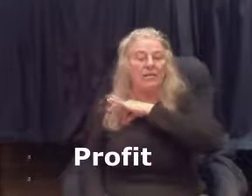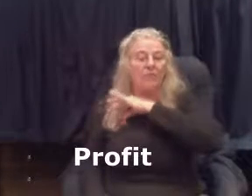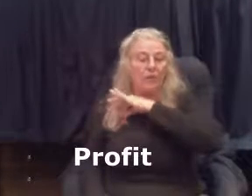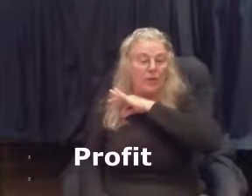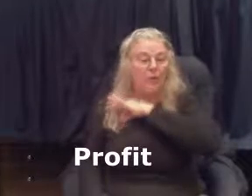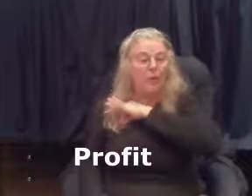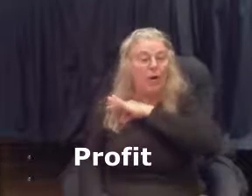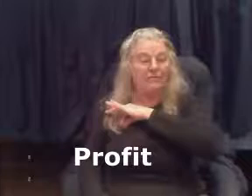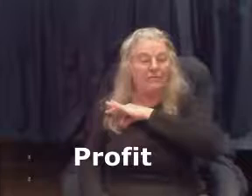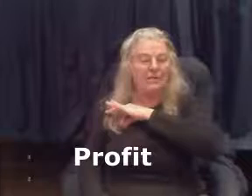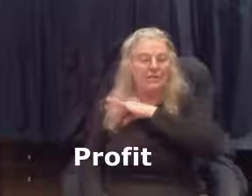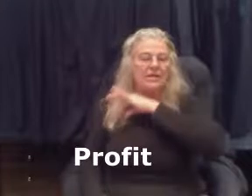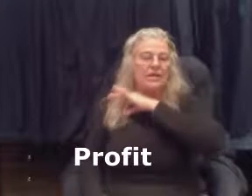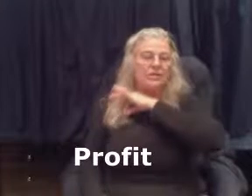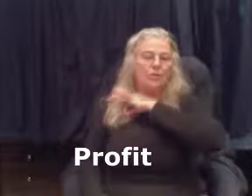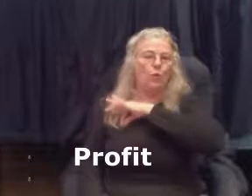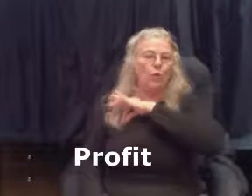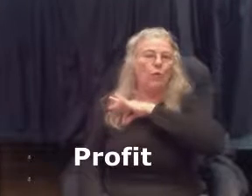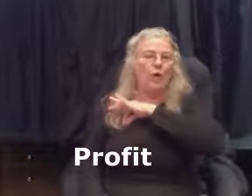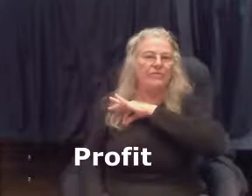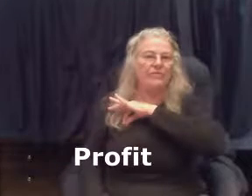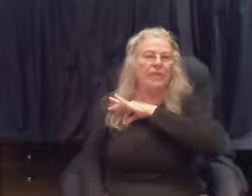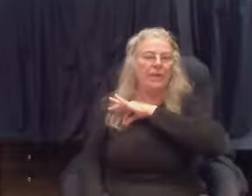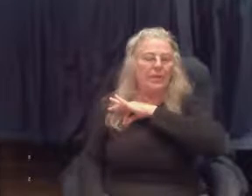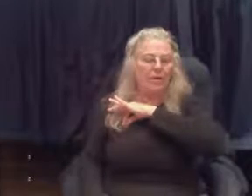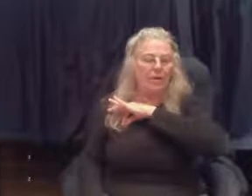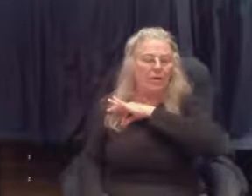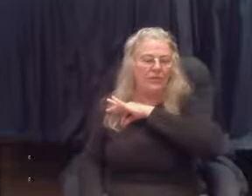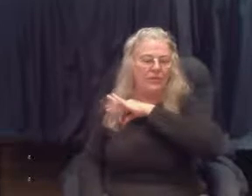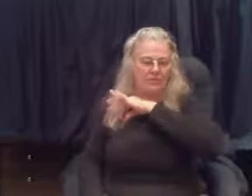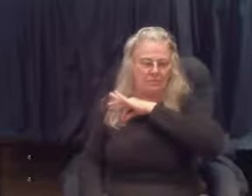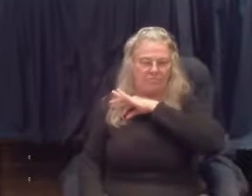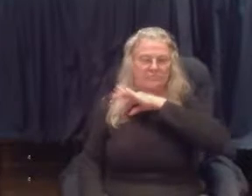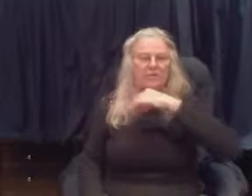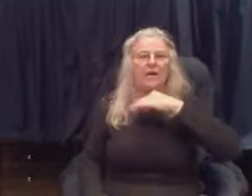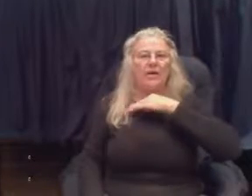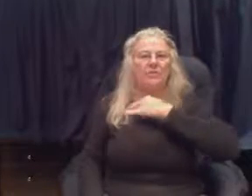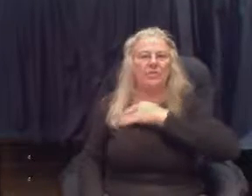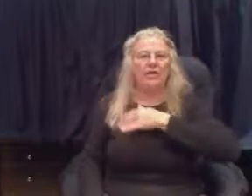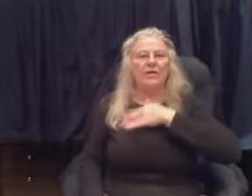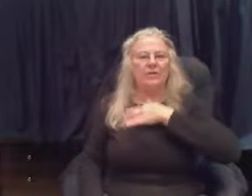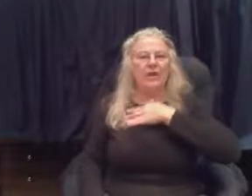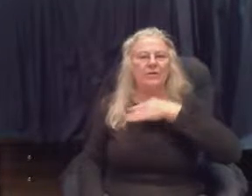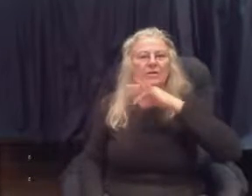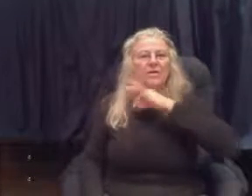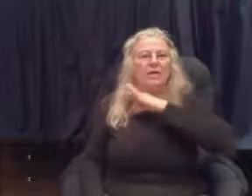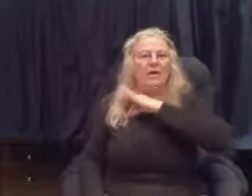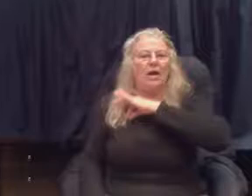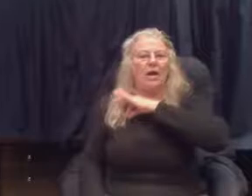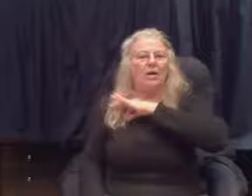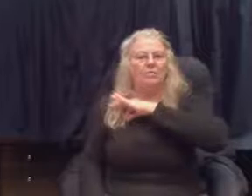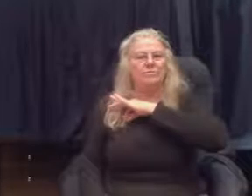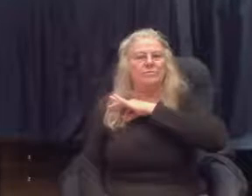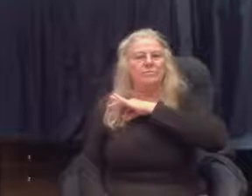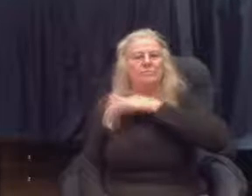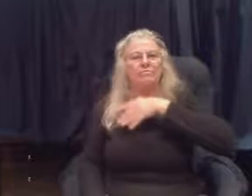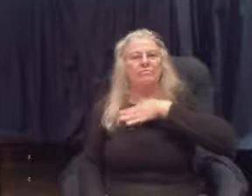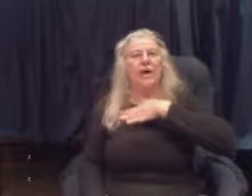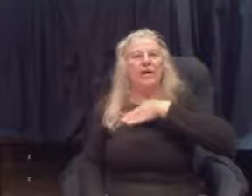for their prophet. So prophet up here on this, if you think of that little pocket